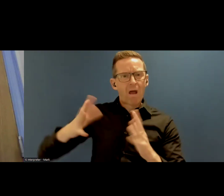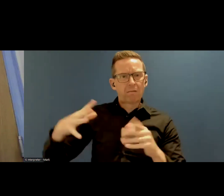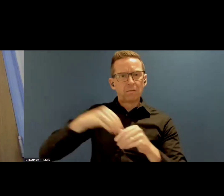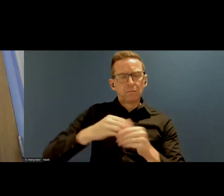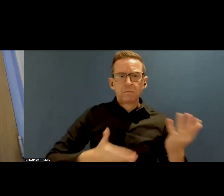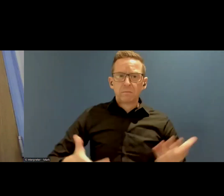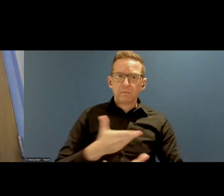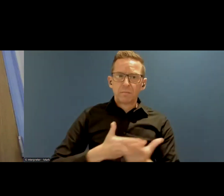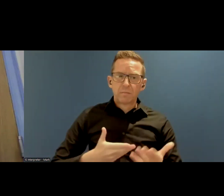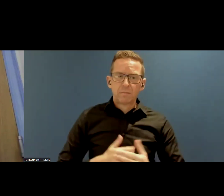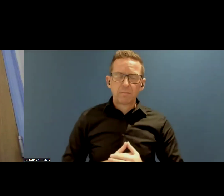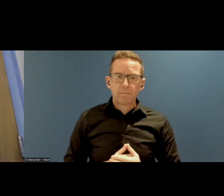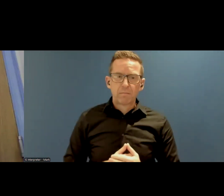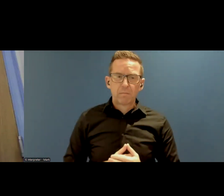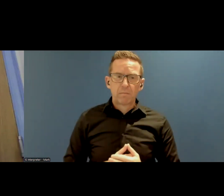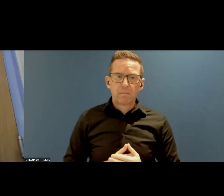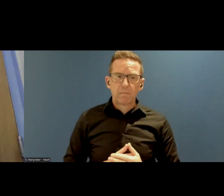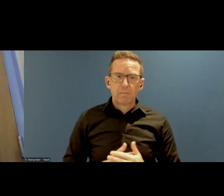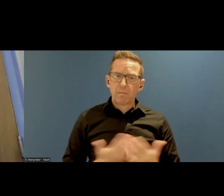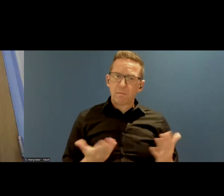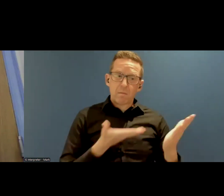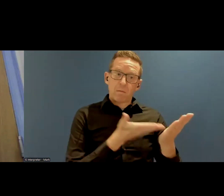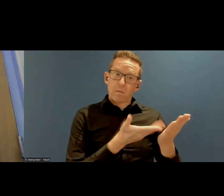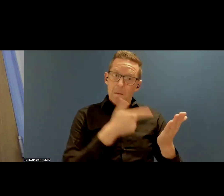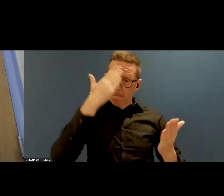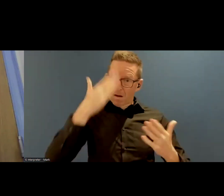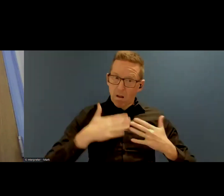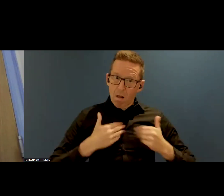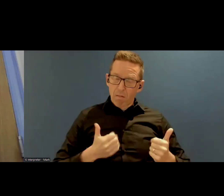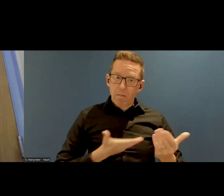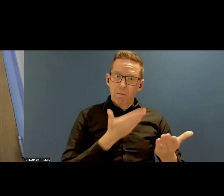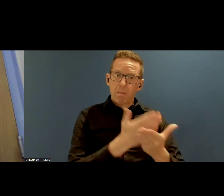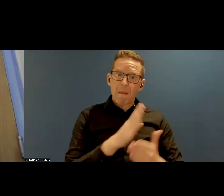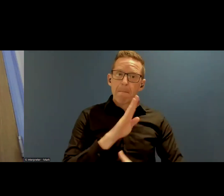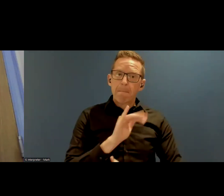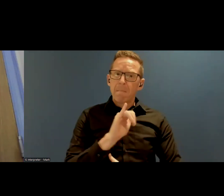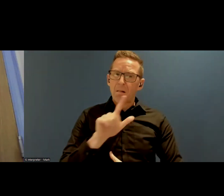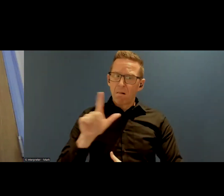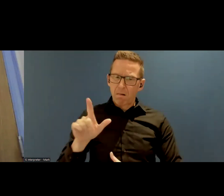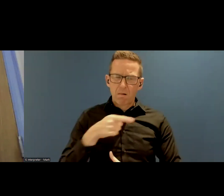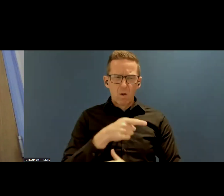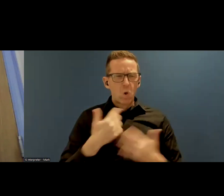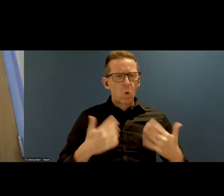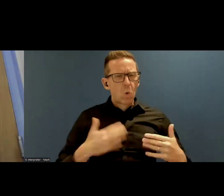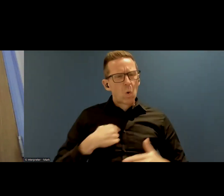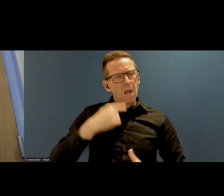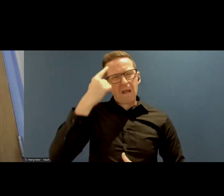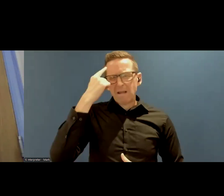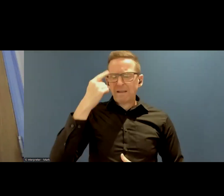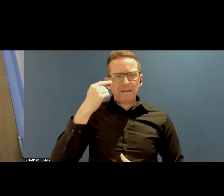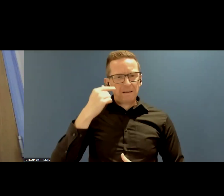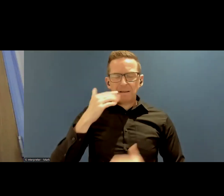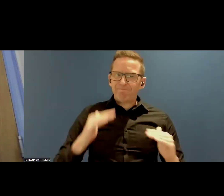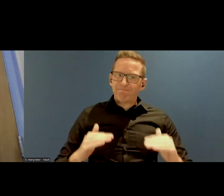These huge issues with the mental health bill have reinforced for me the importance of working jointly with groups in other